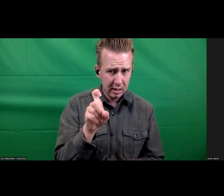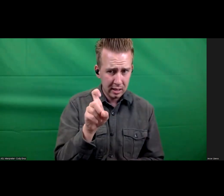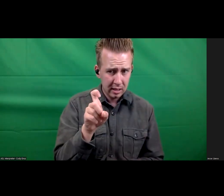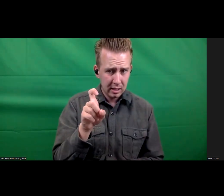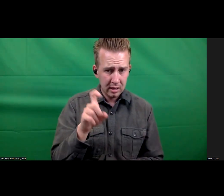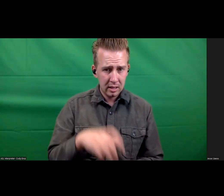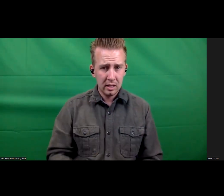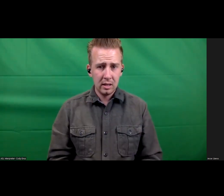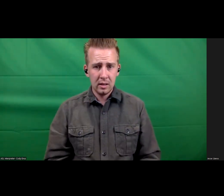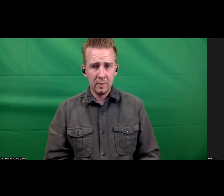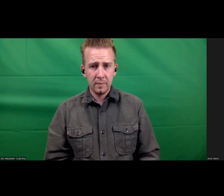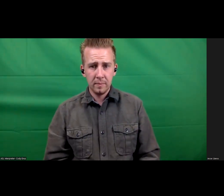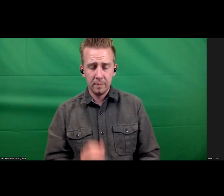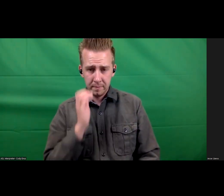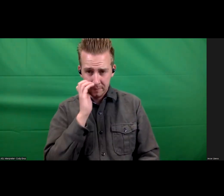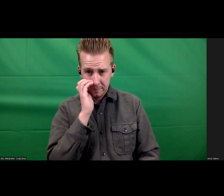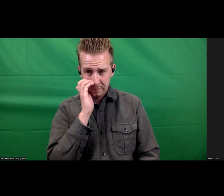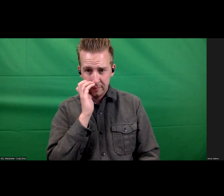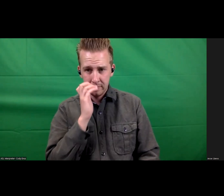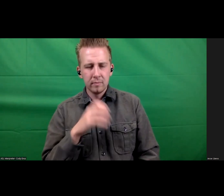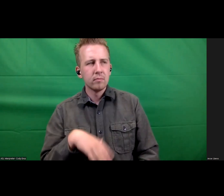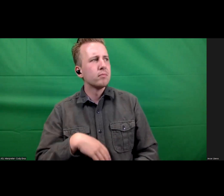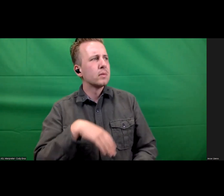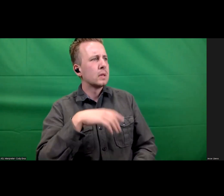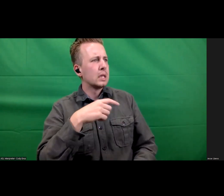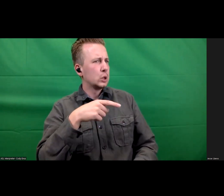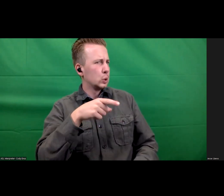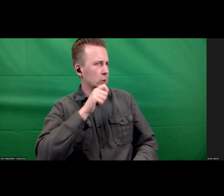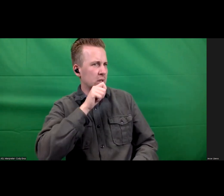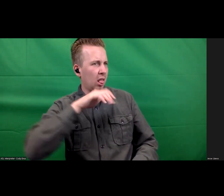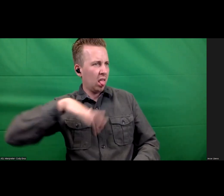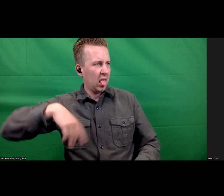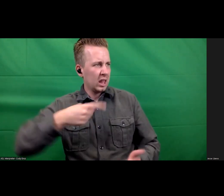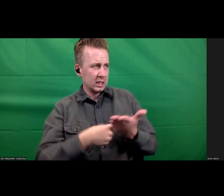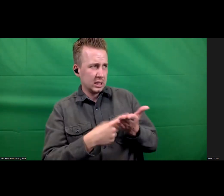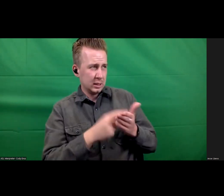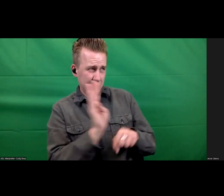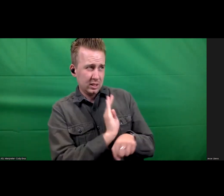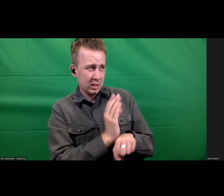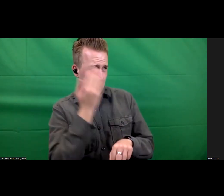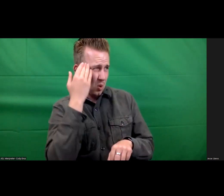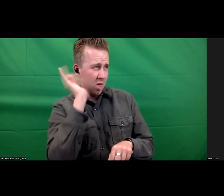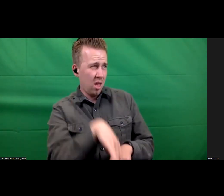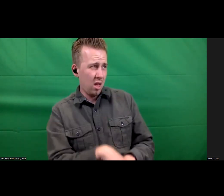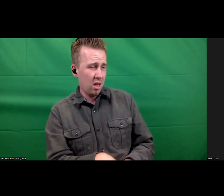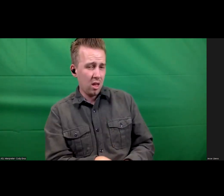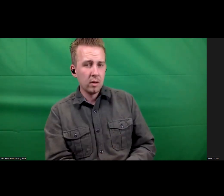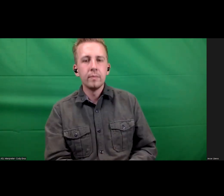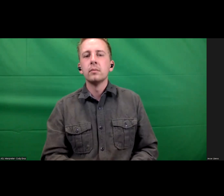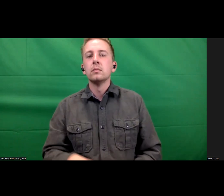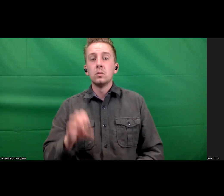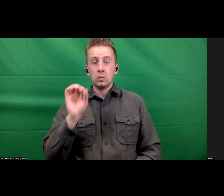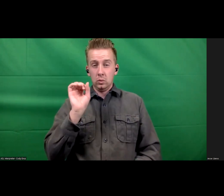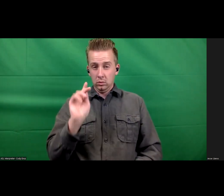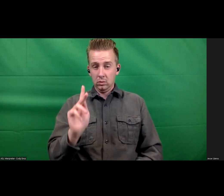Oh, I want to, I didn't cover business. Okay, let's take a look at business.